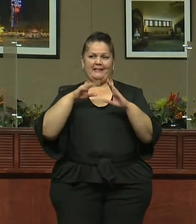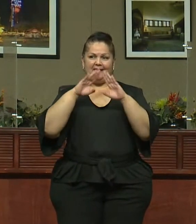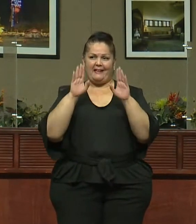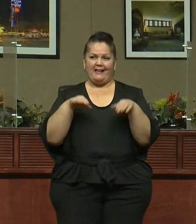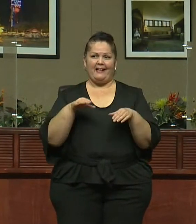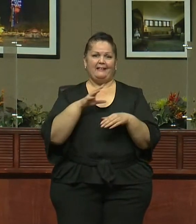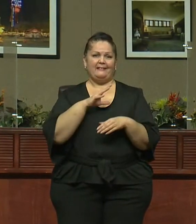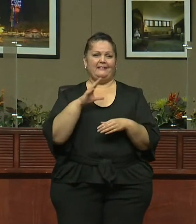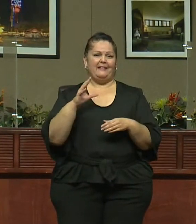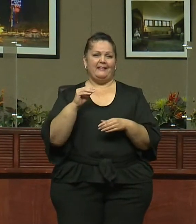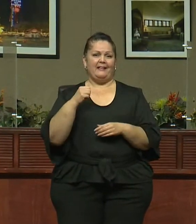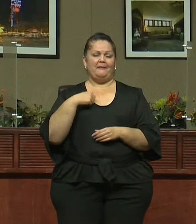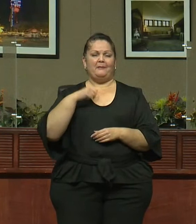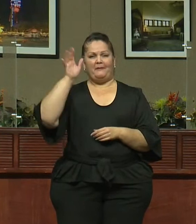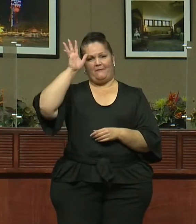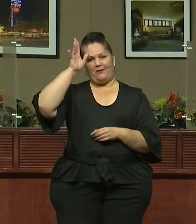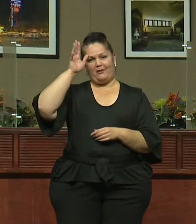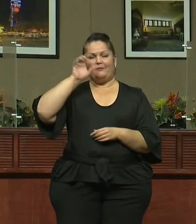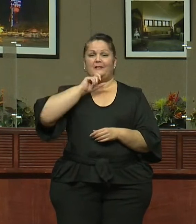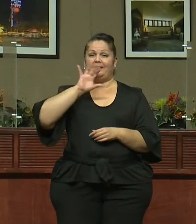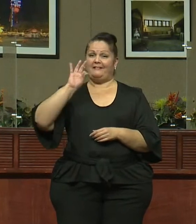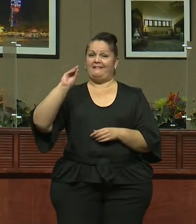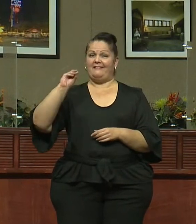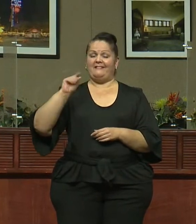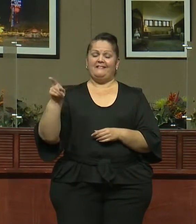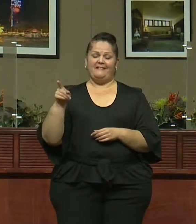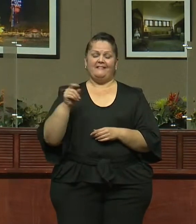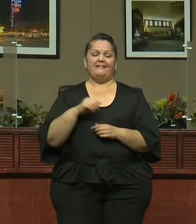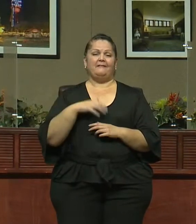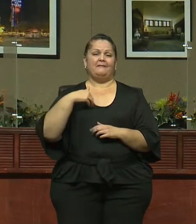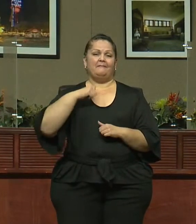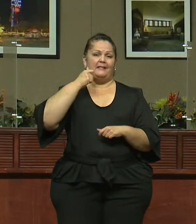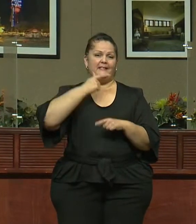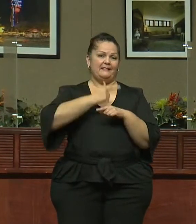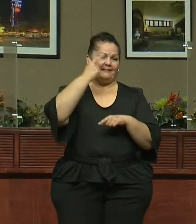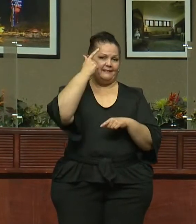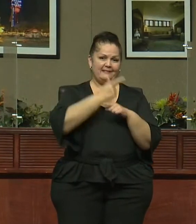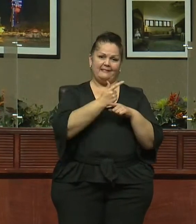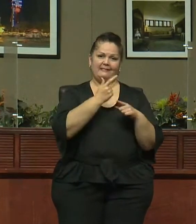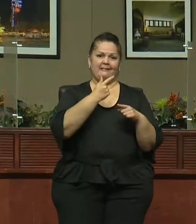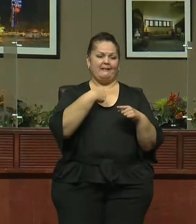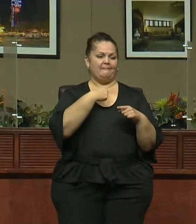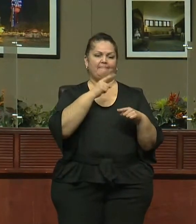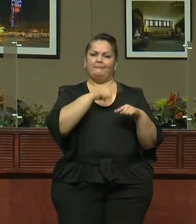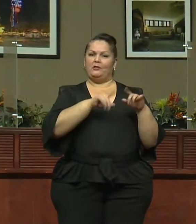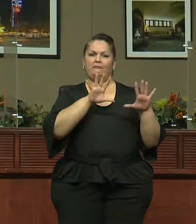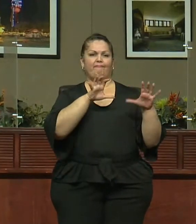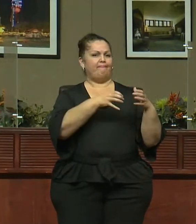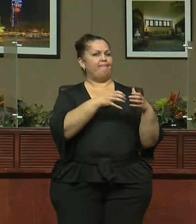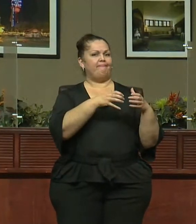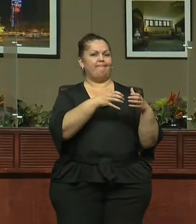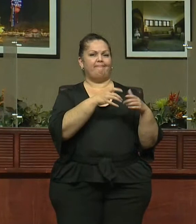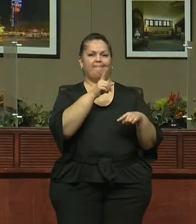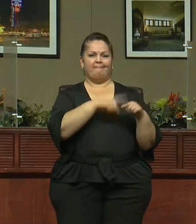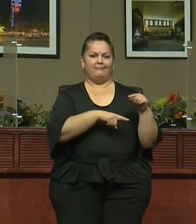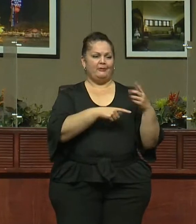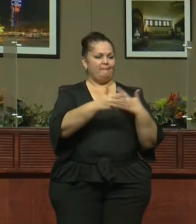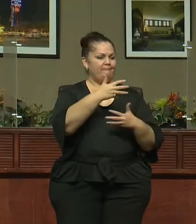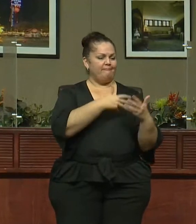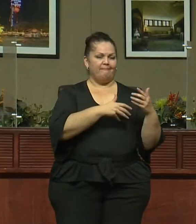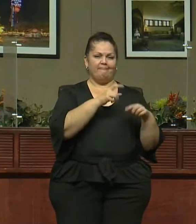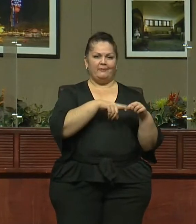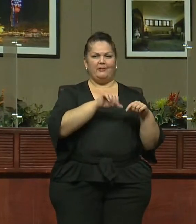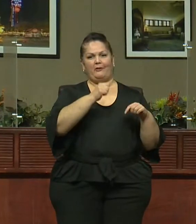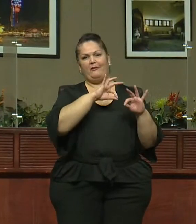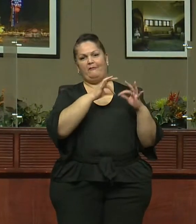with my 98-year-old father. My siblings and I could not get together, and other extended family